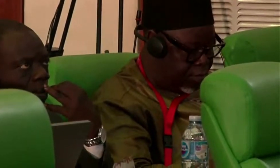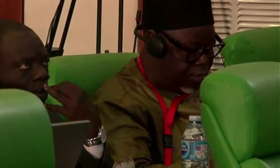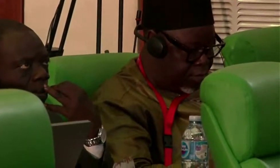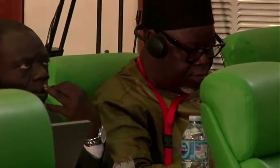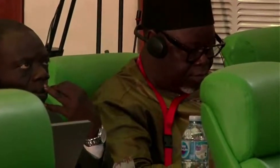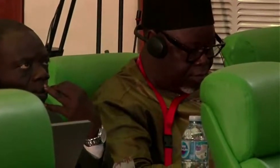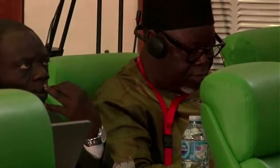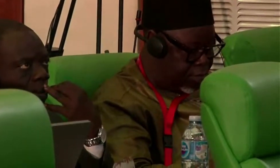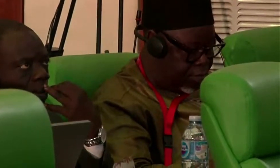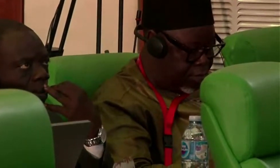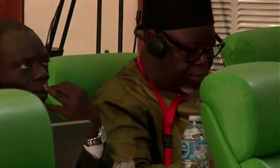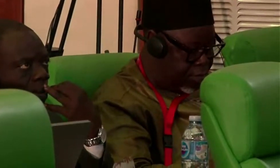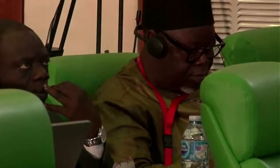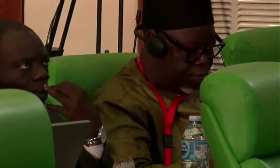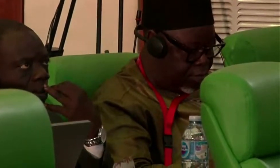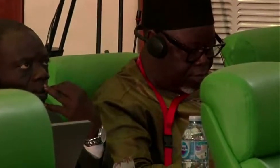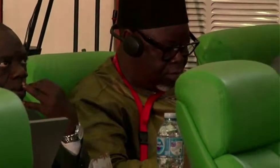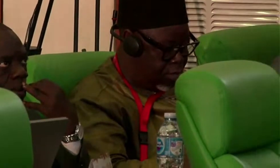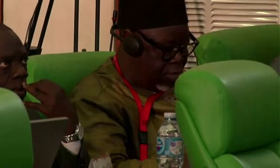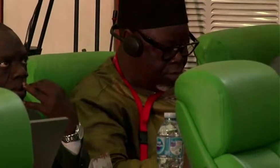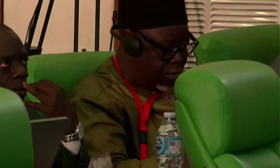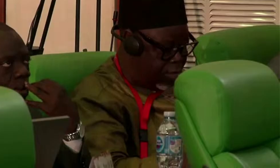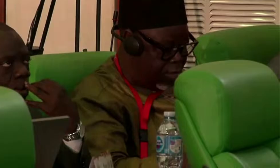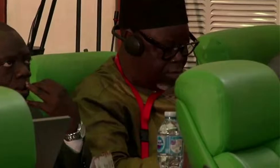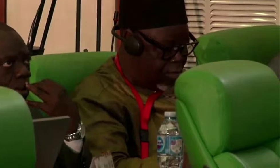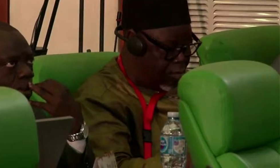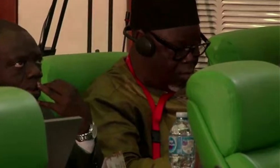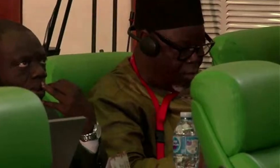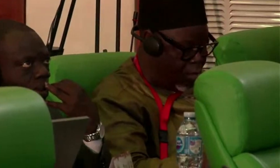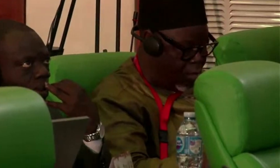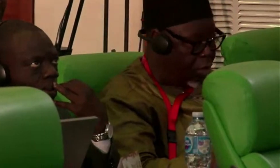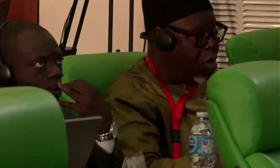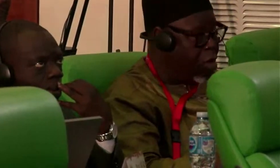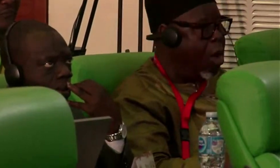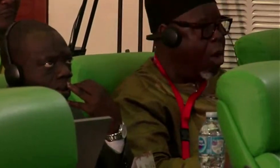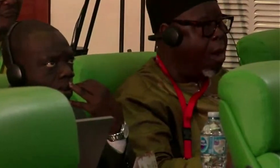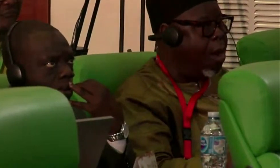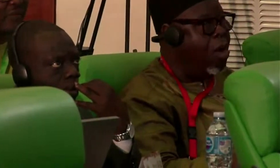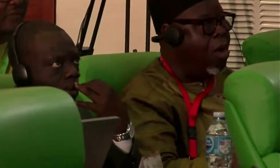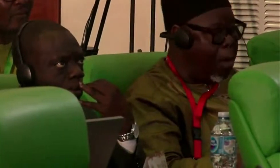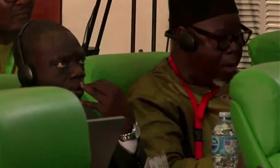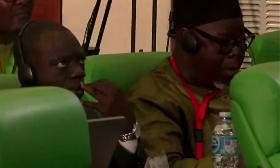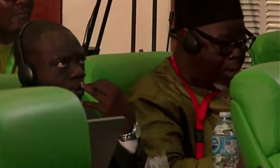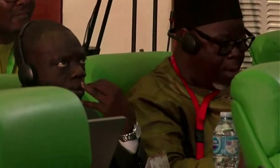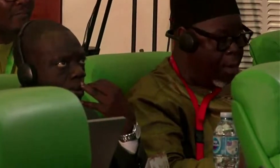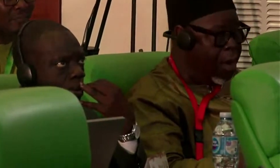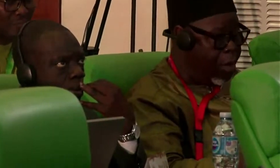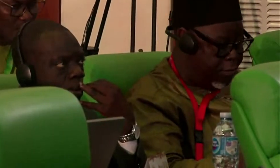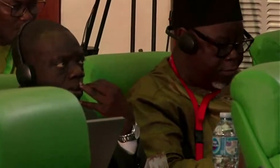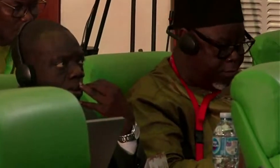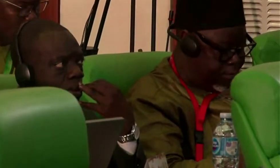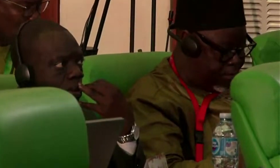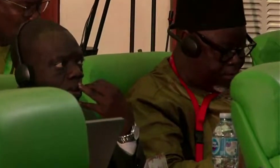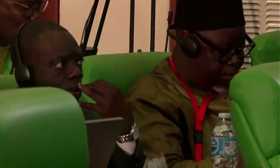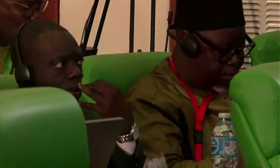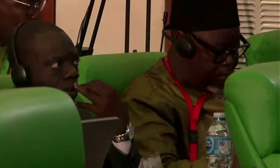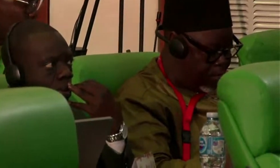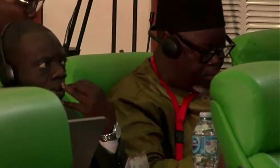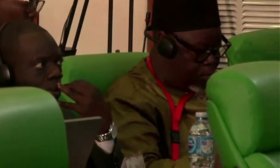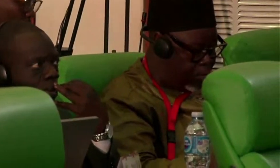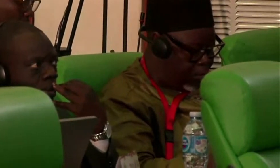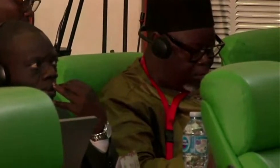legislative oversight. So, if you look at, for example, item 7 of the Constitution, item 7